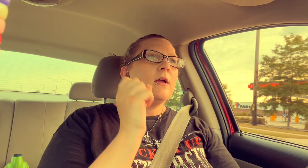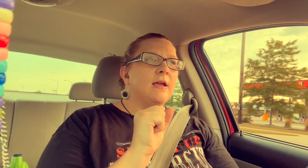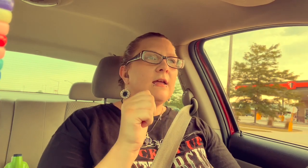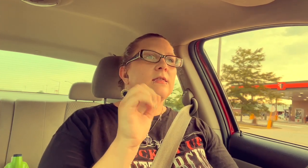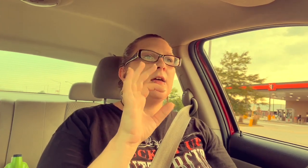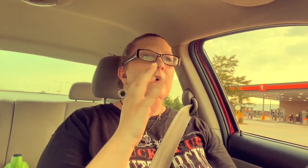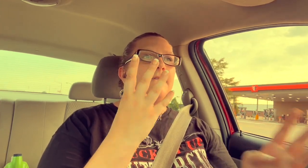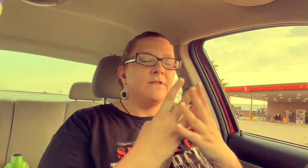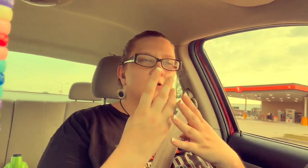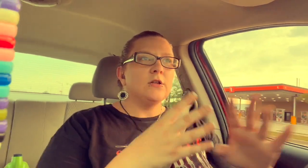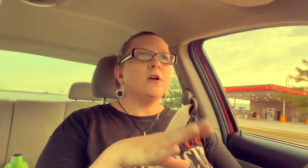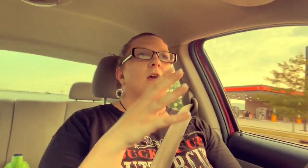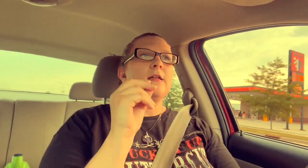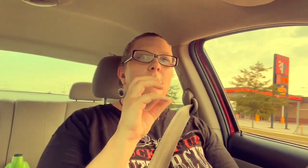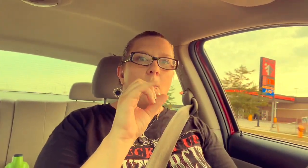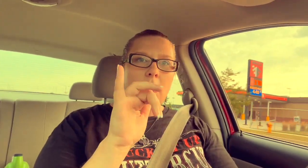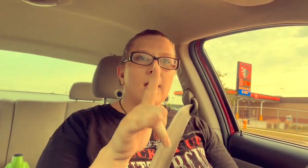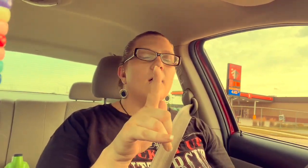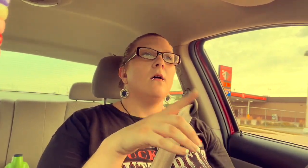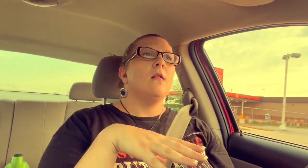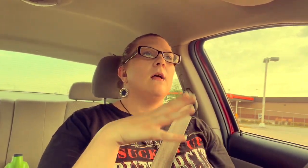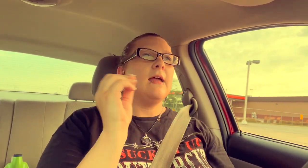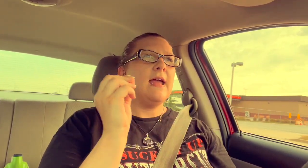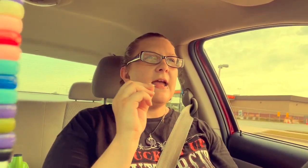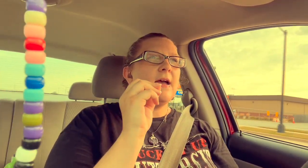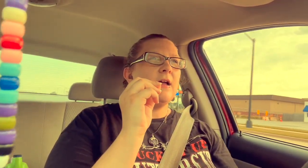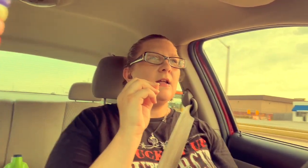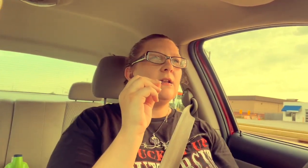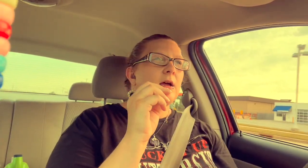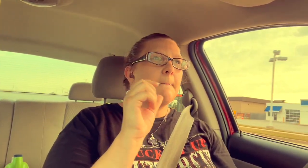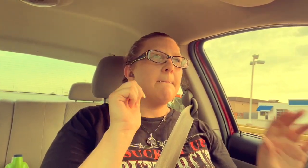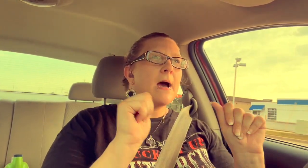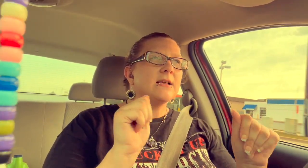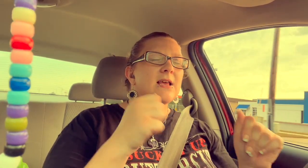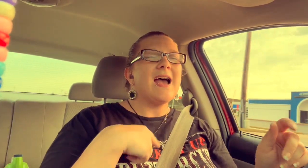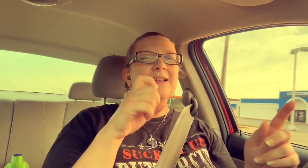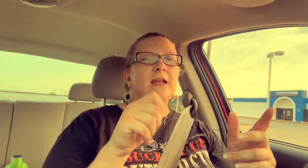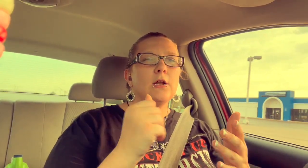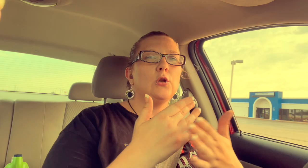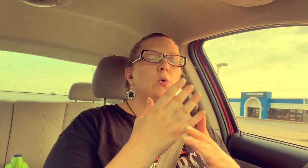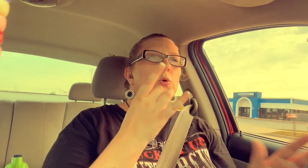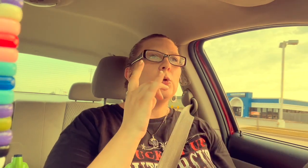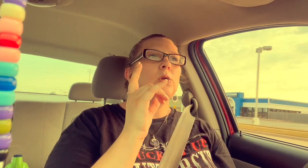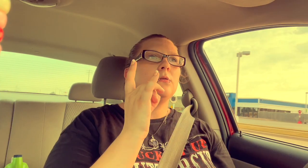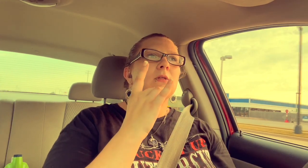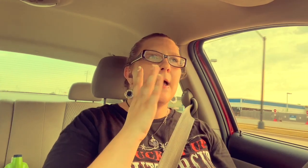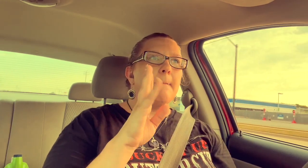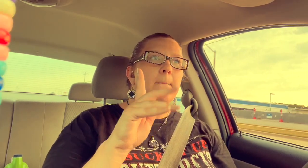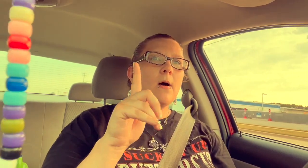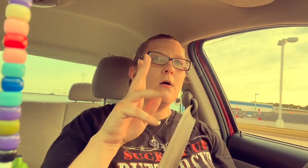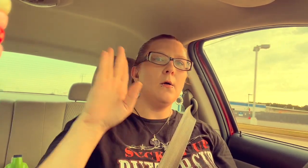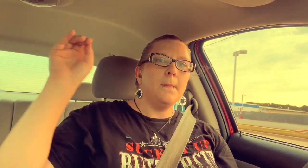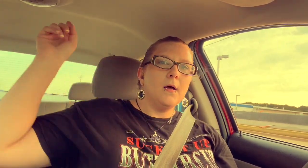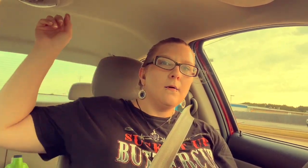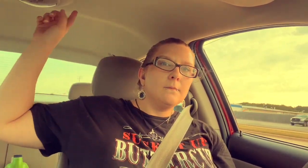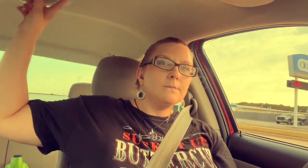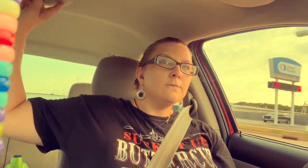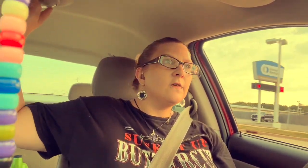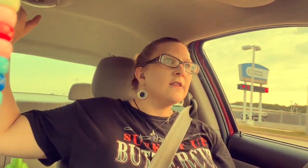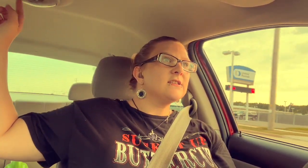get the filter and the oil. And pass. I need a new light bulb for this